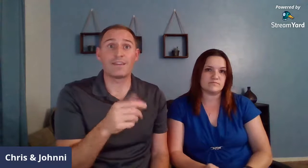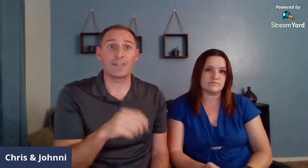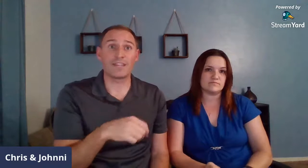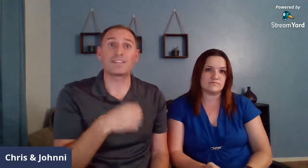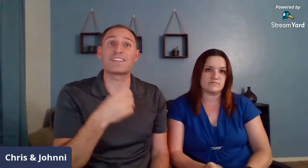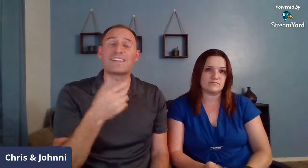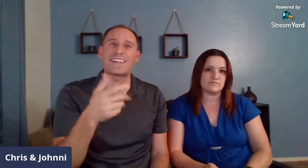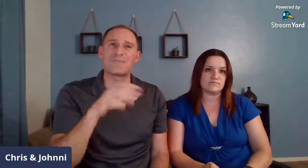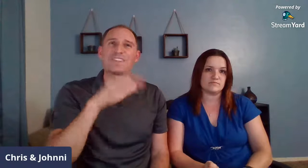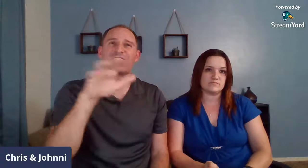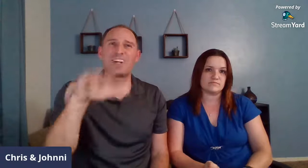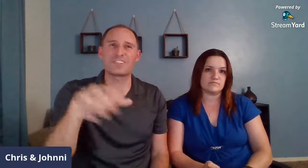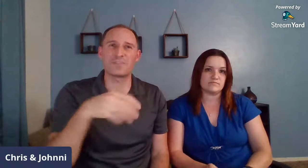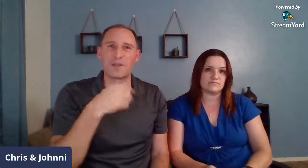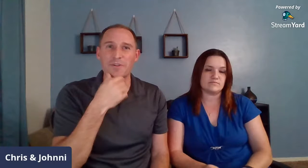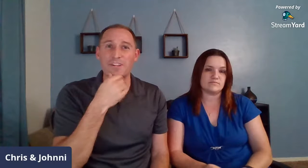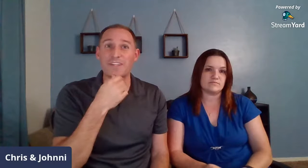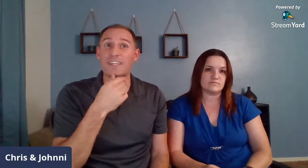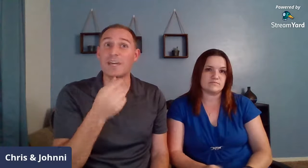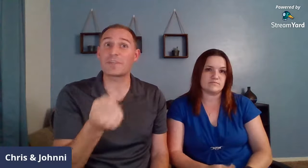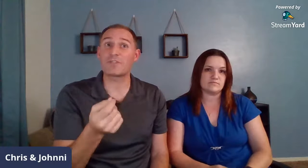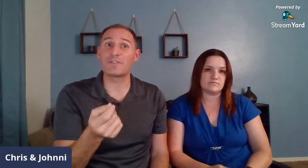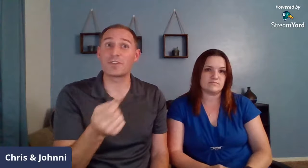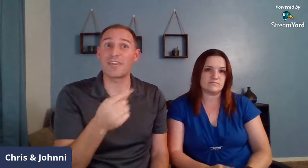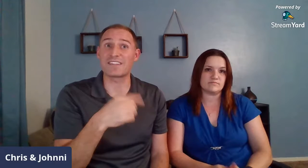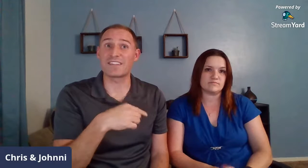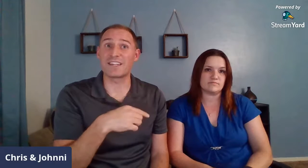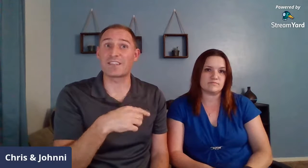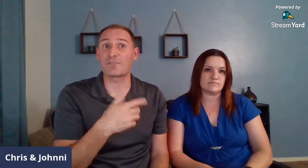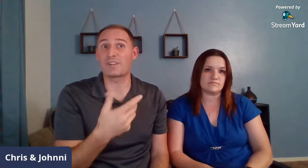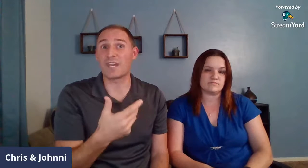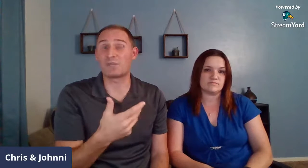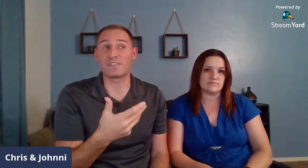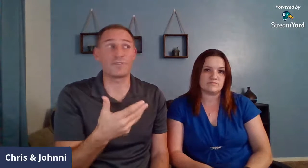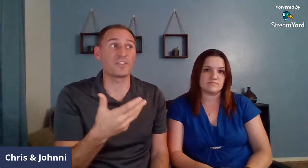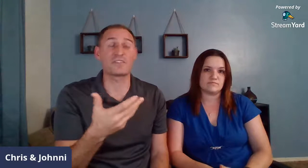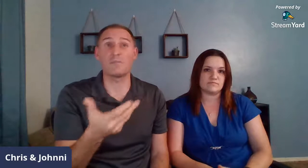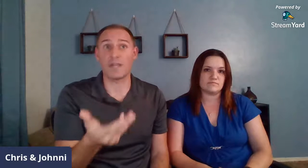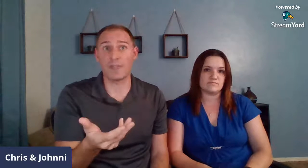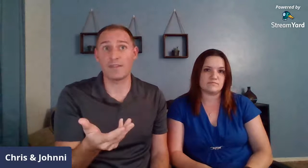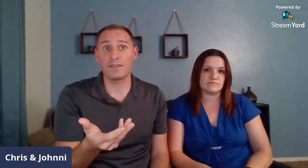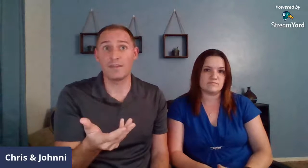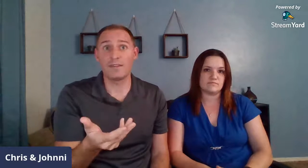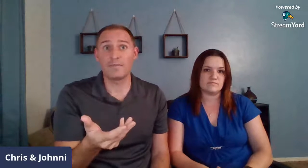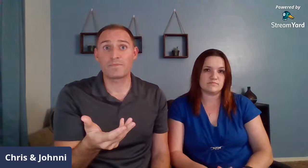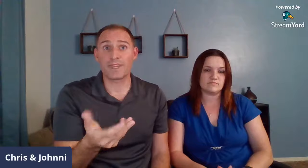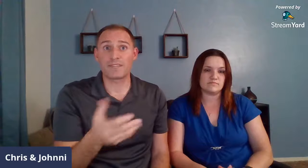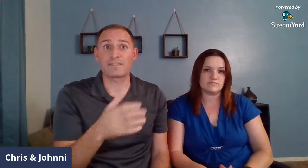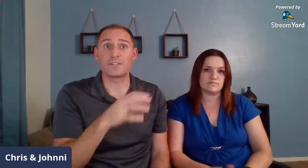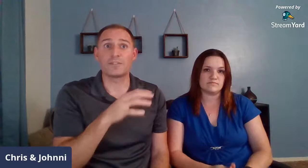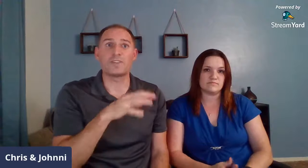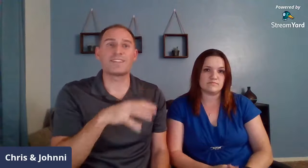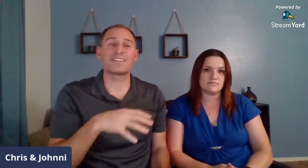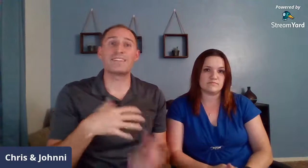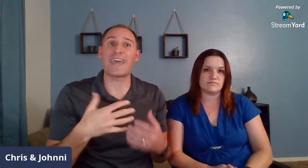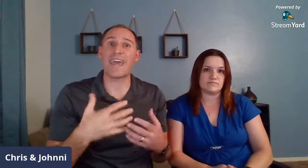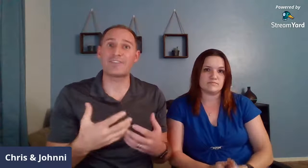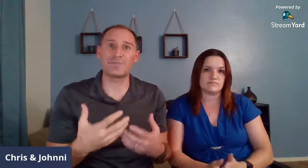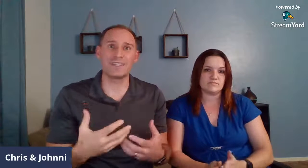Okay, let's kick that up into long-term memory. Okay, now I'm going to review that sign 3 times in the first month. And so it doesn't have to